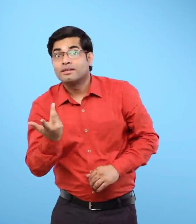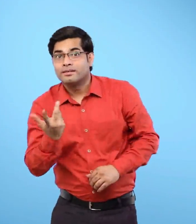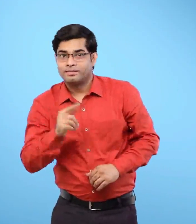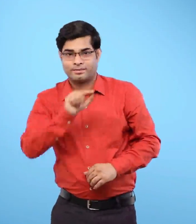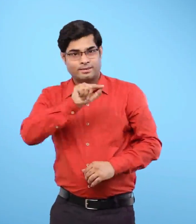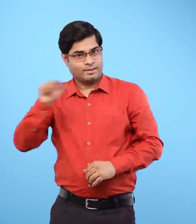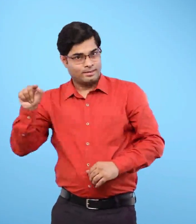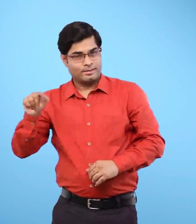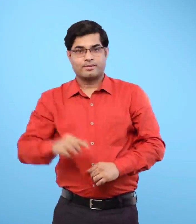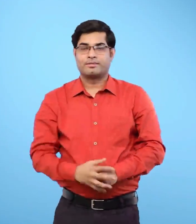Dash.